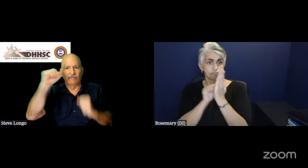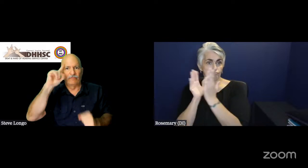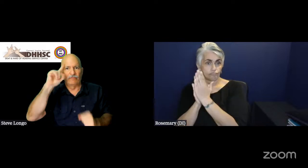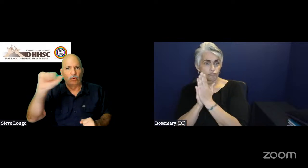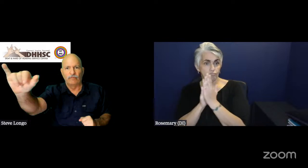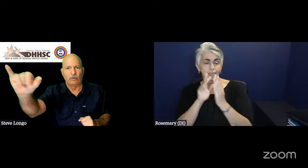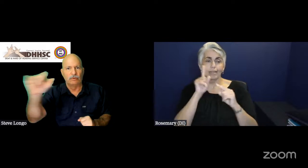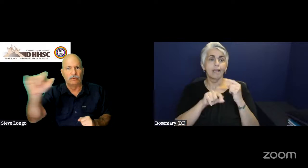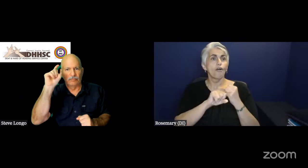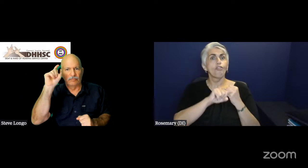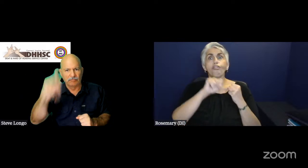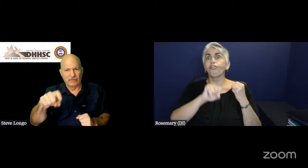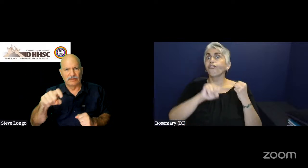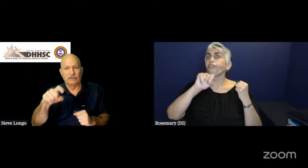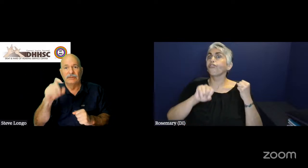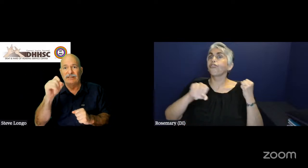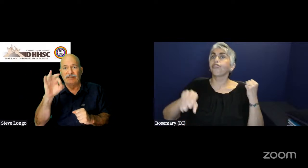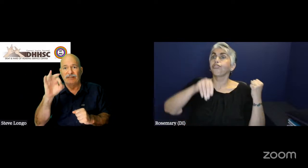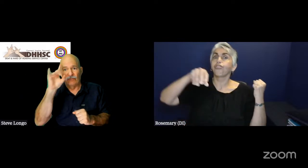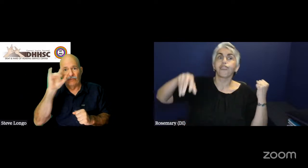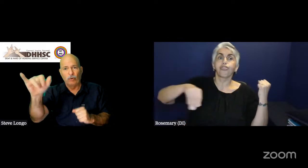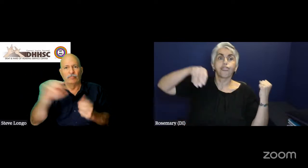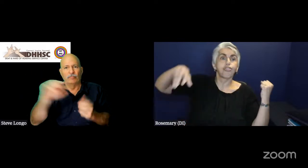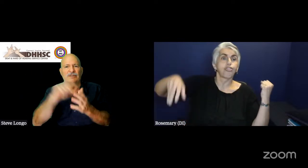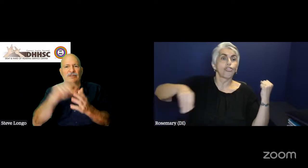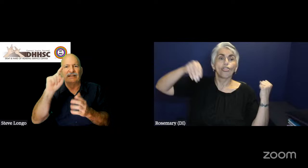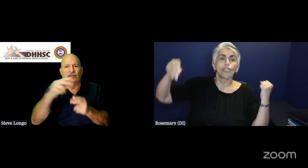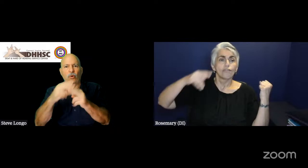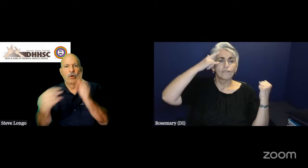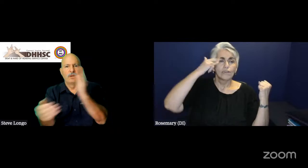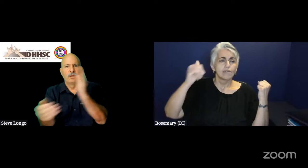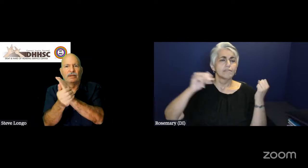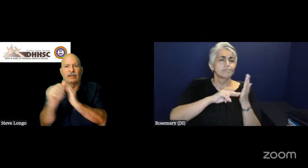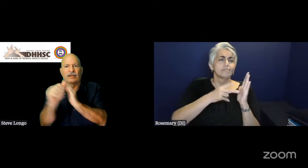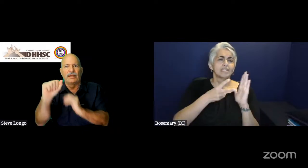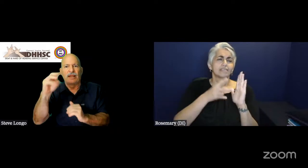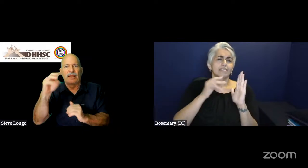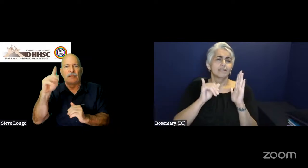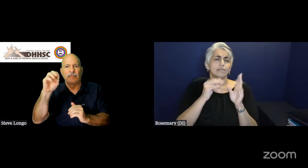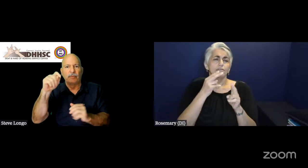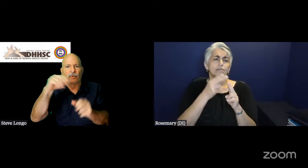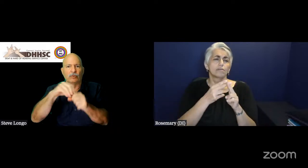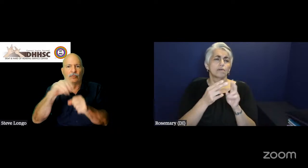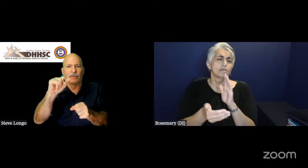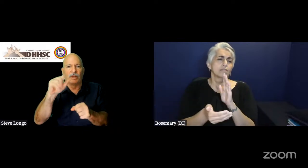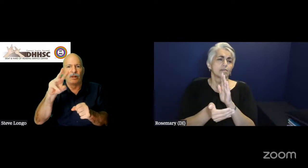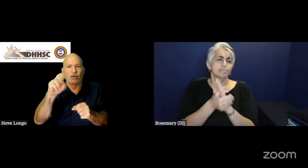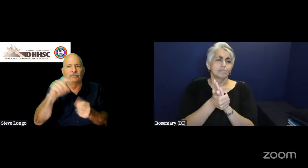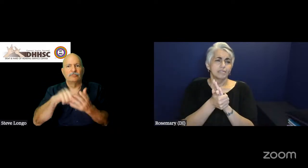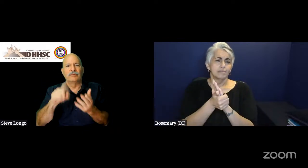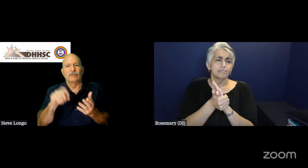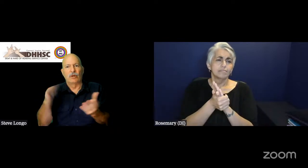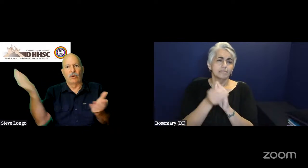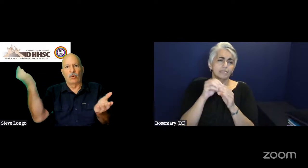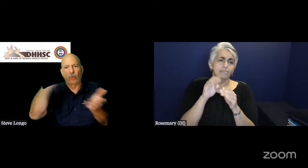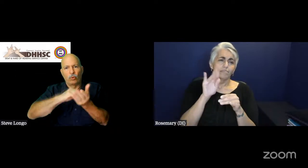of suspension or exception. And we can't just keep doing it forever.